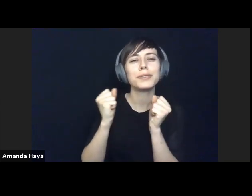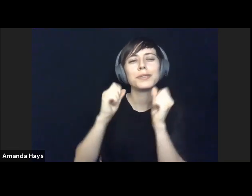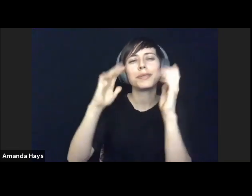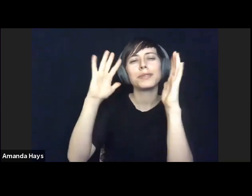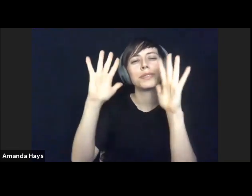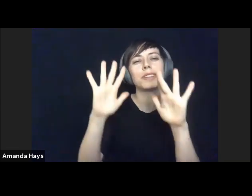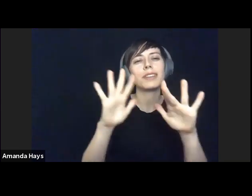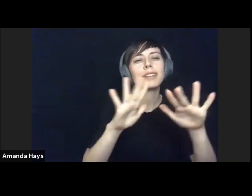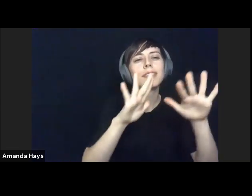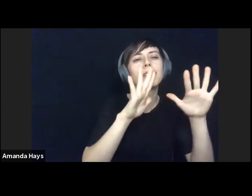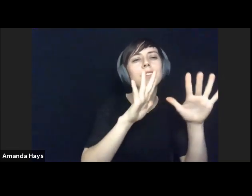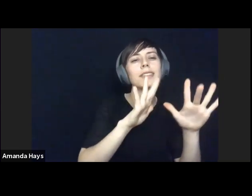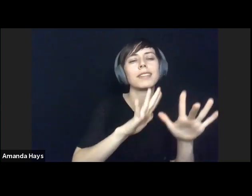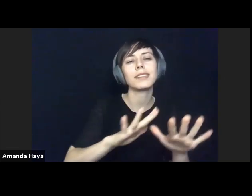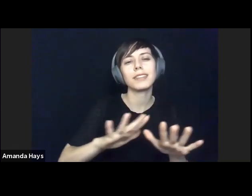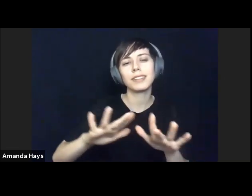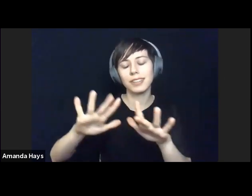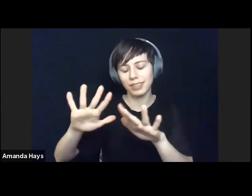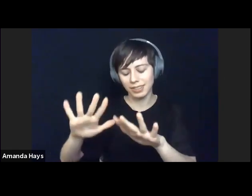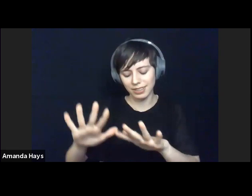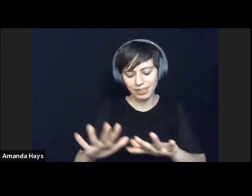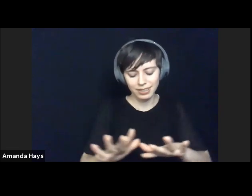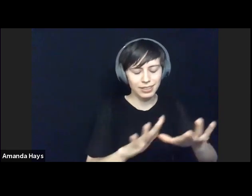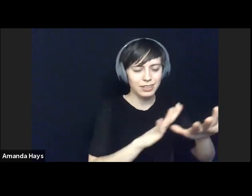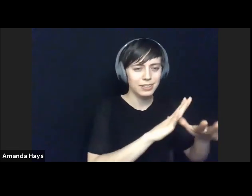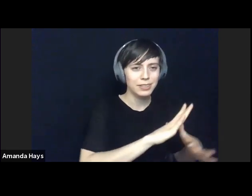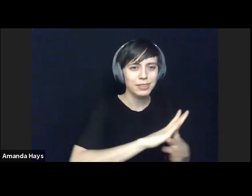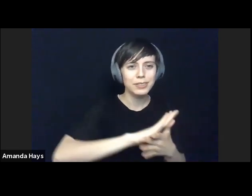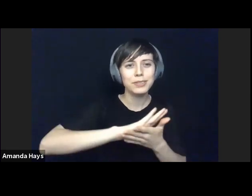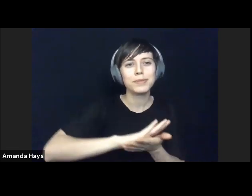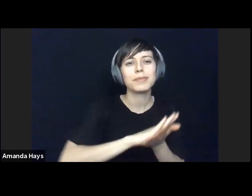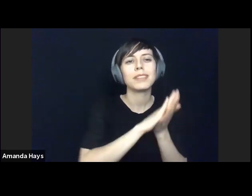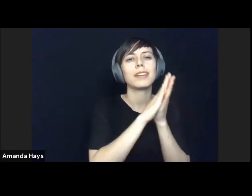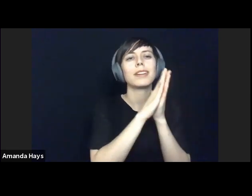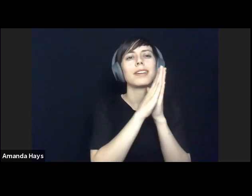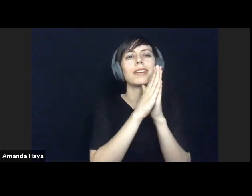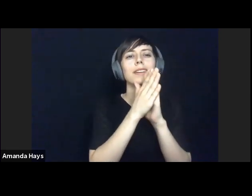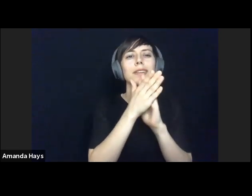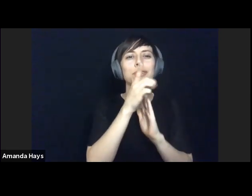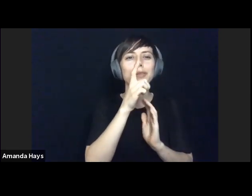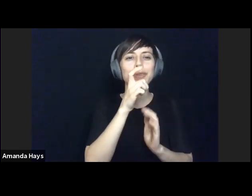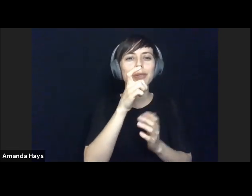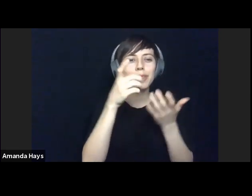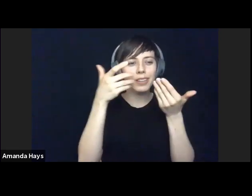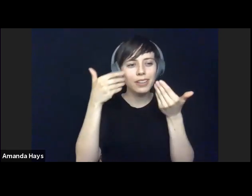into this great endeavor of